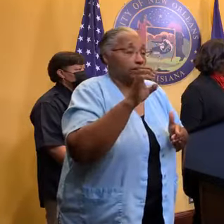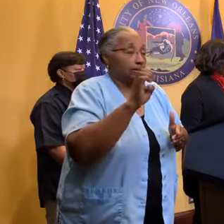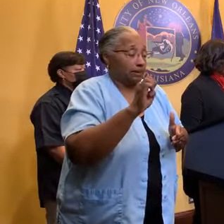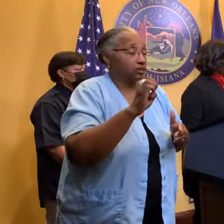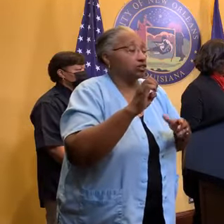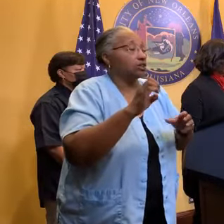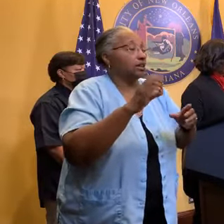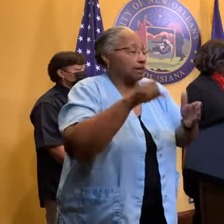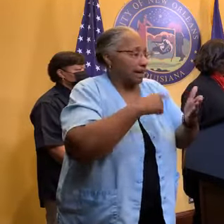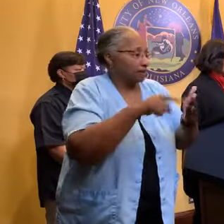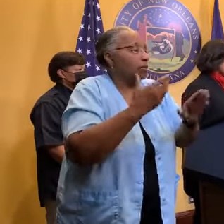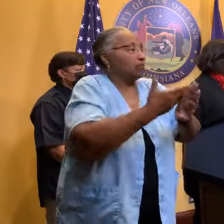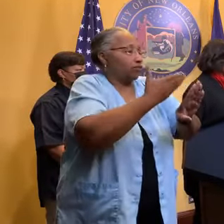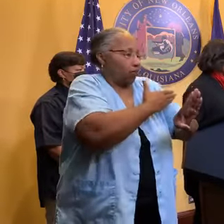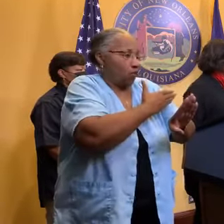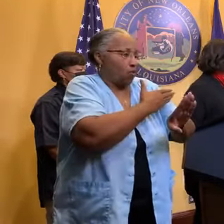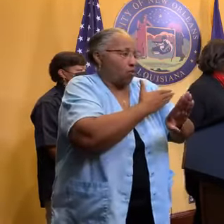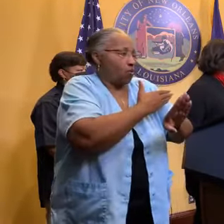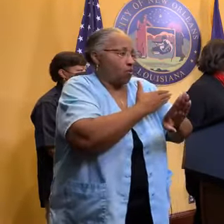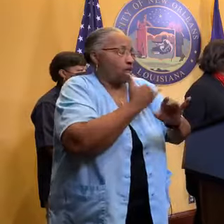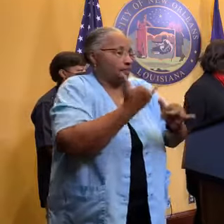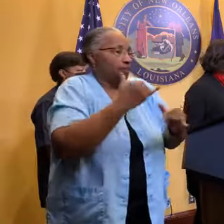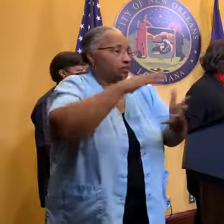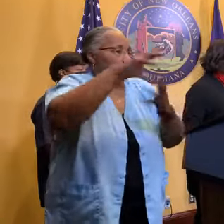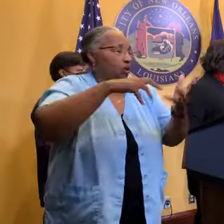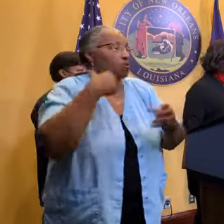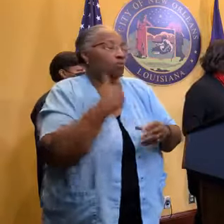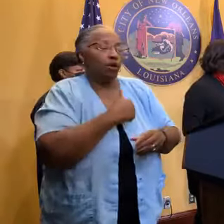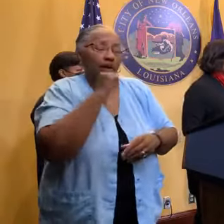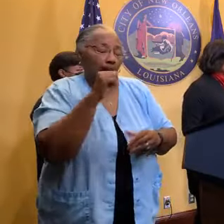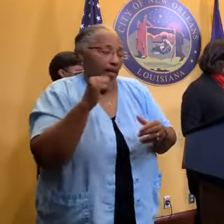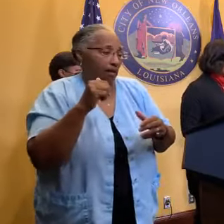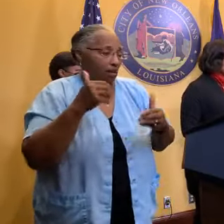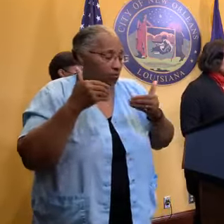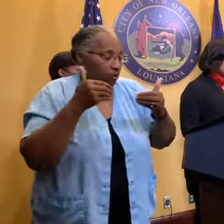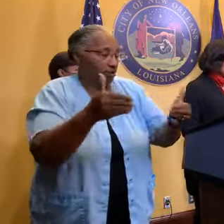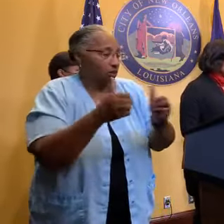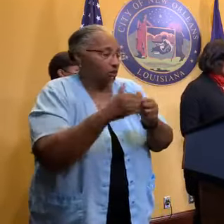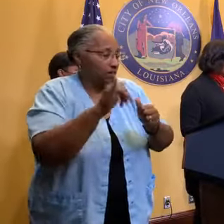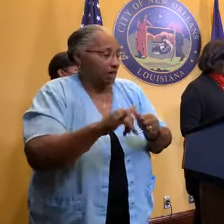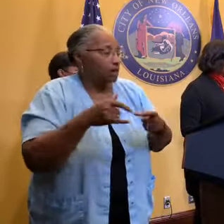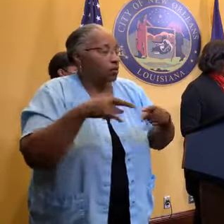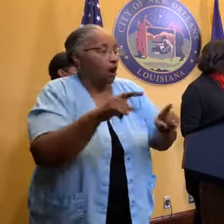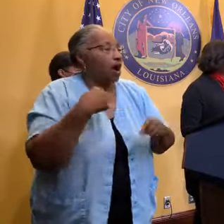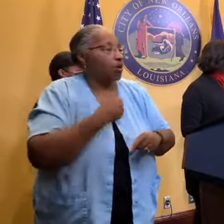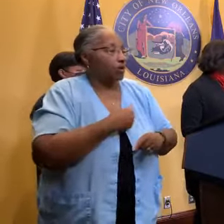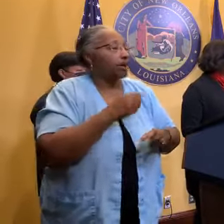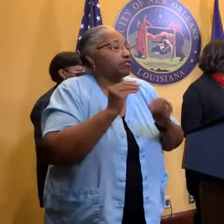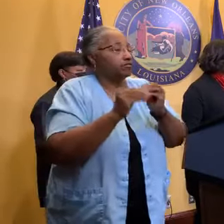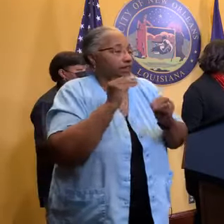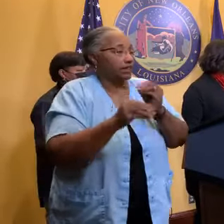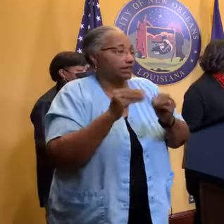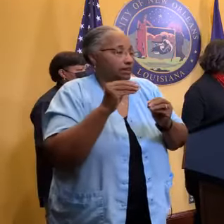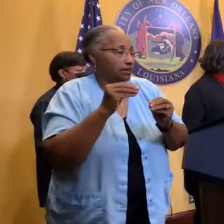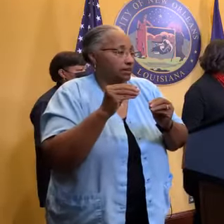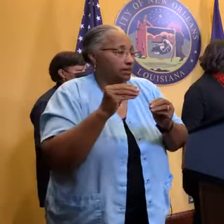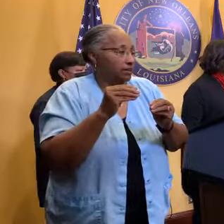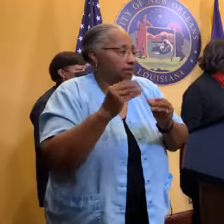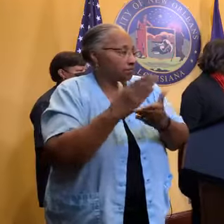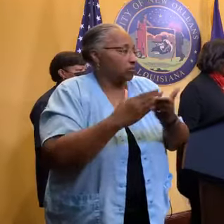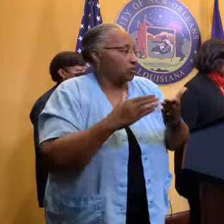Zeta's landfall, and so we're not going to proceed forward with any of those planned outages while we're in the restoration stage until we get past this. So thank you for